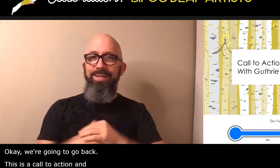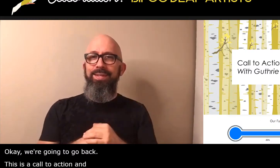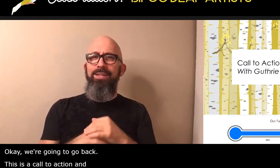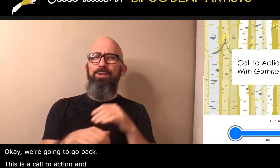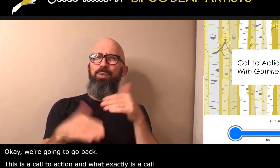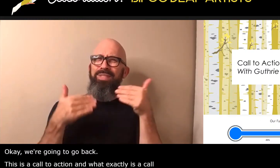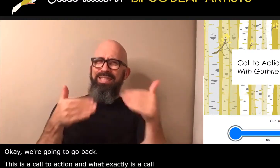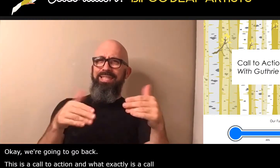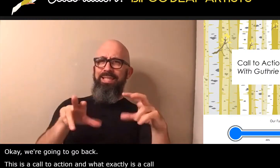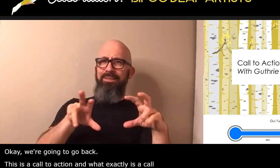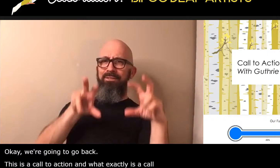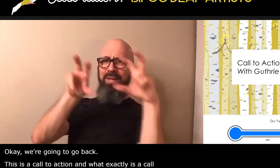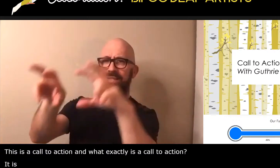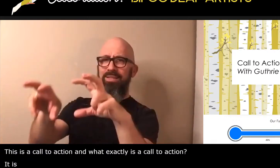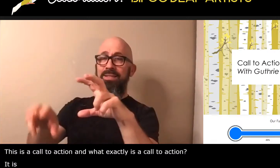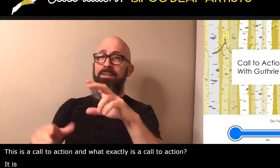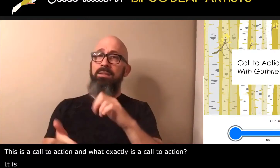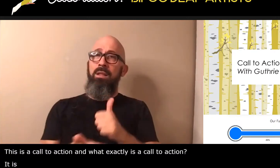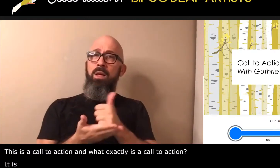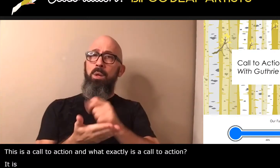like you